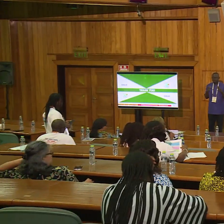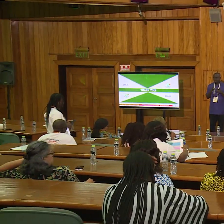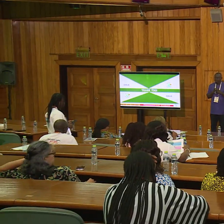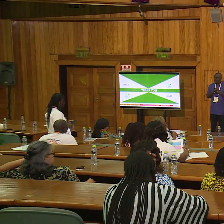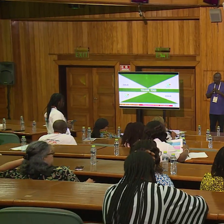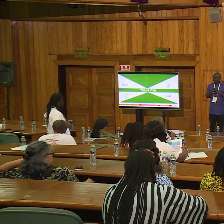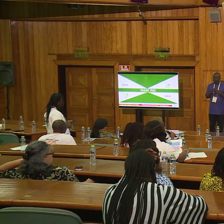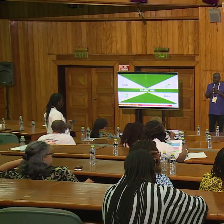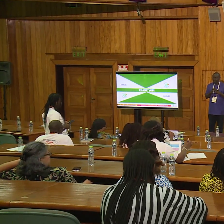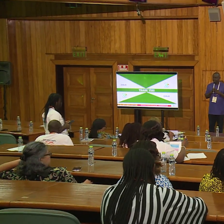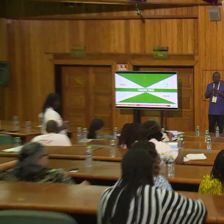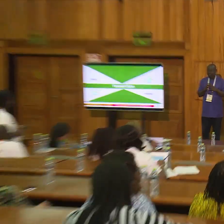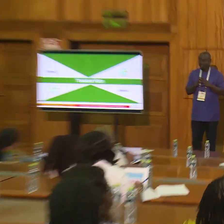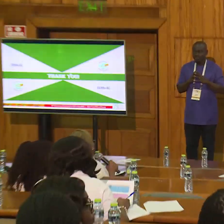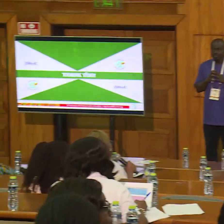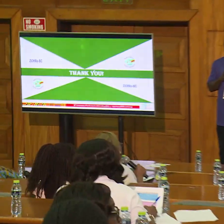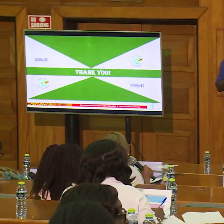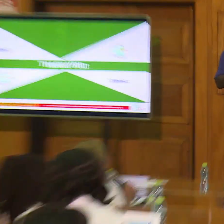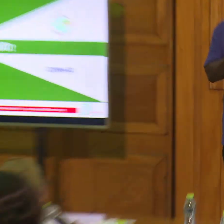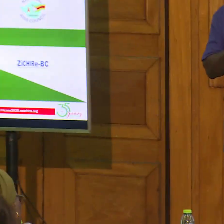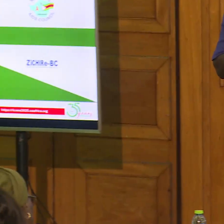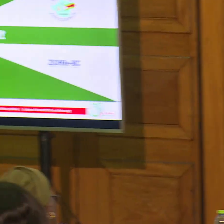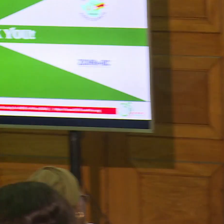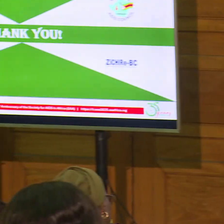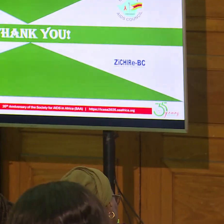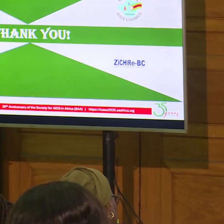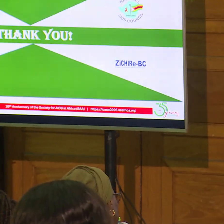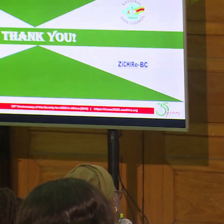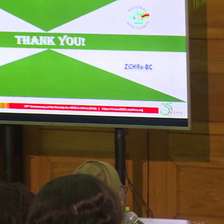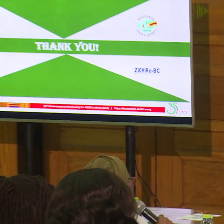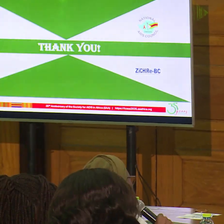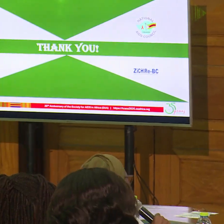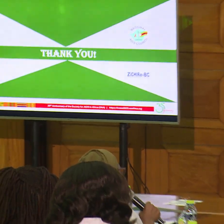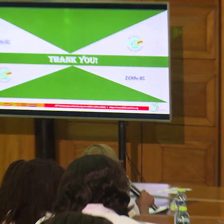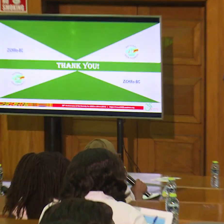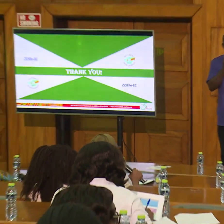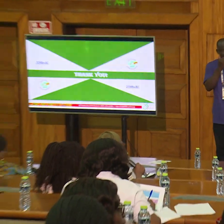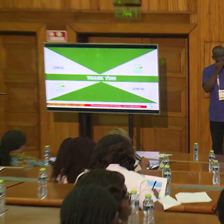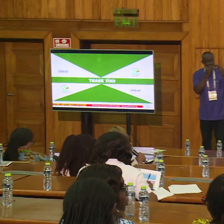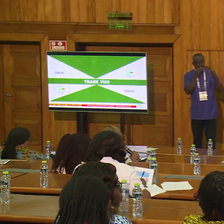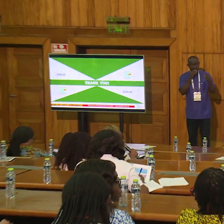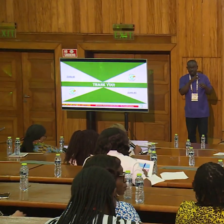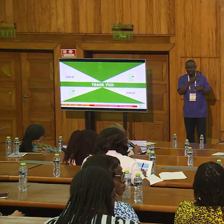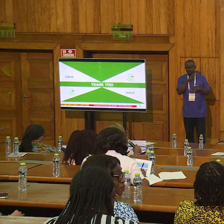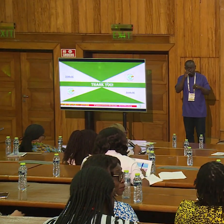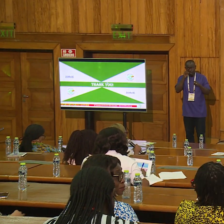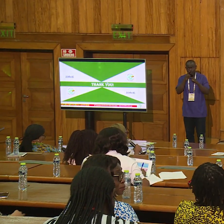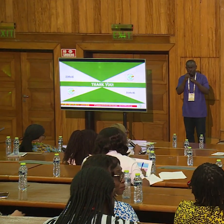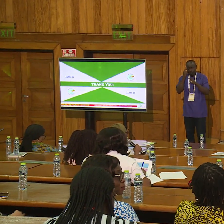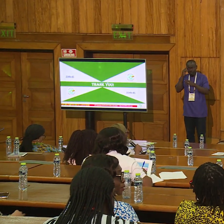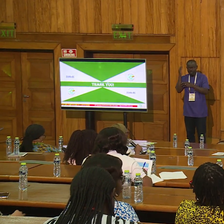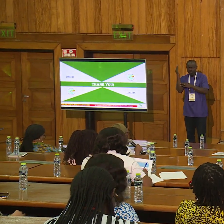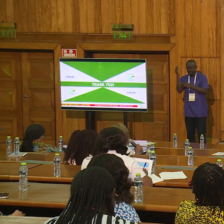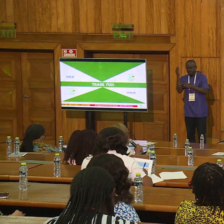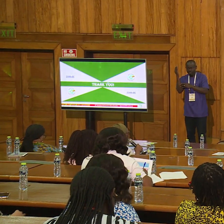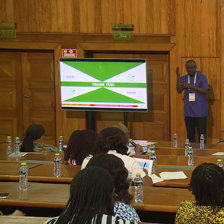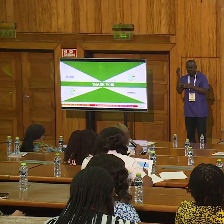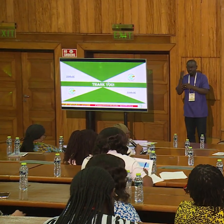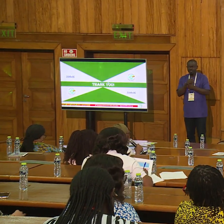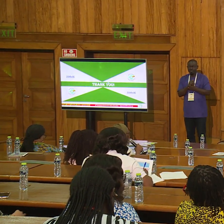our moderator. I want to thank Mr. Walter Chikanya for this